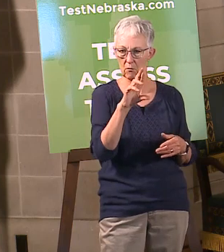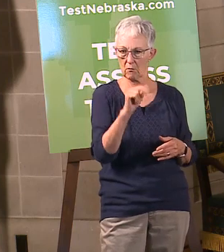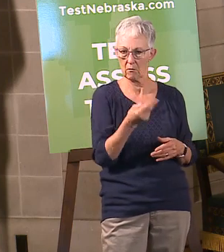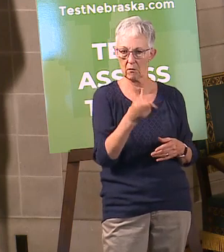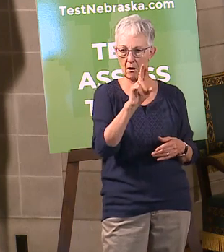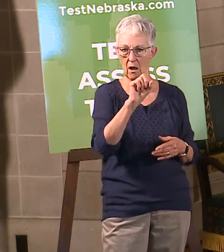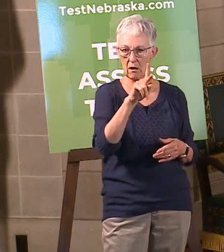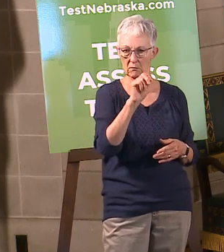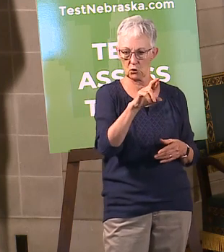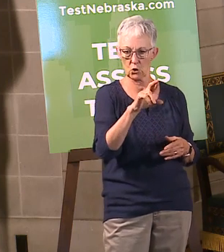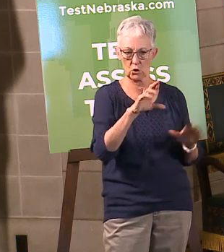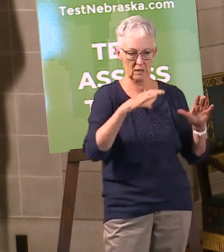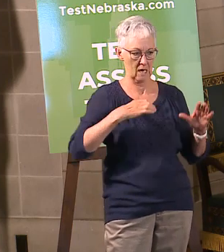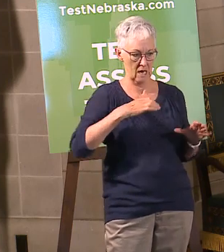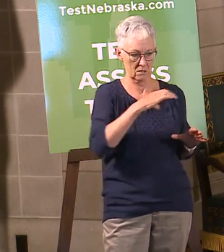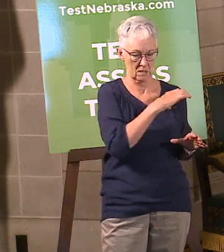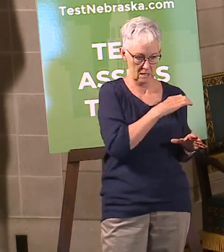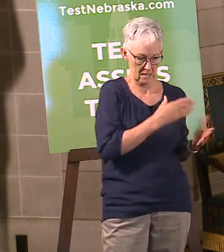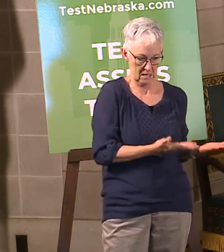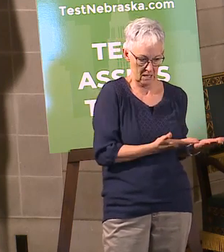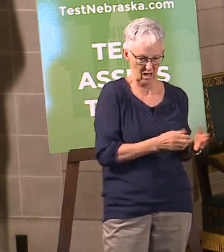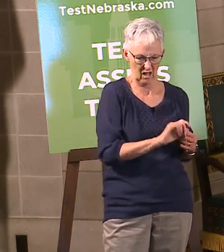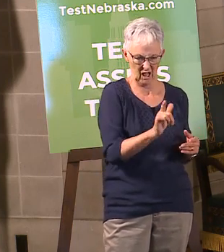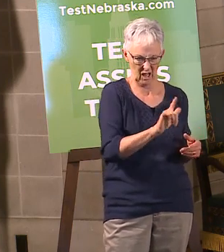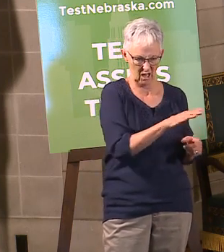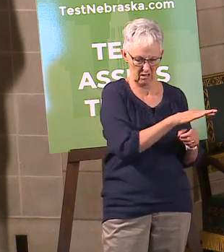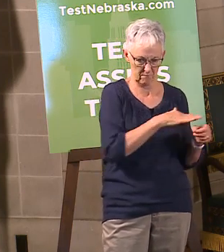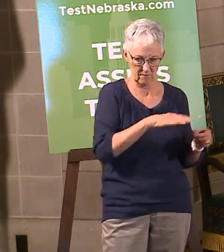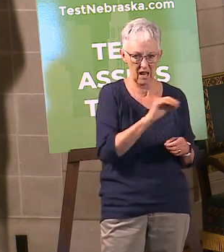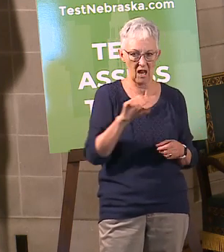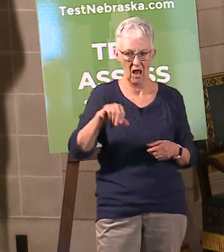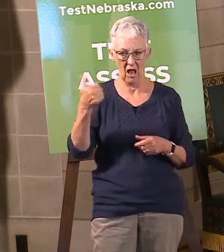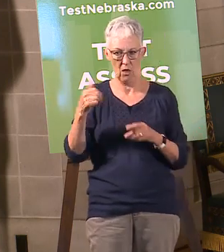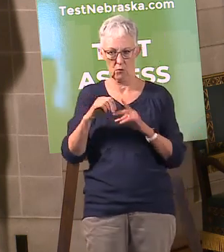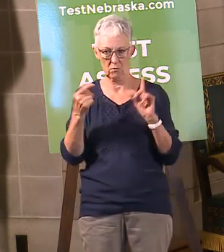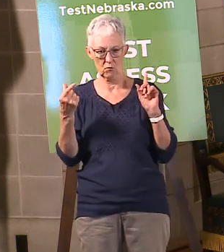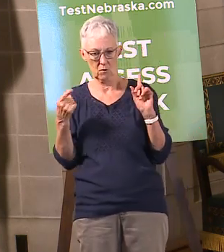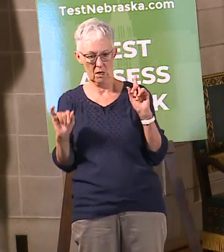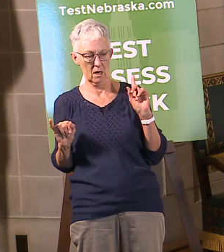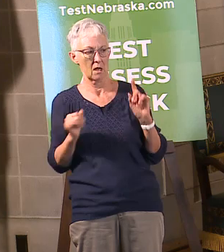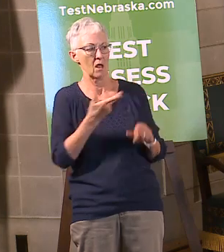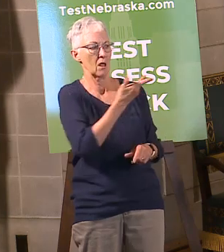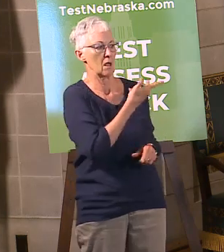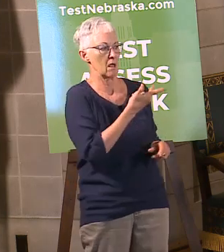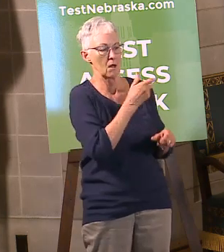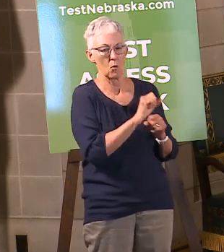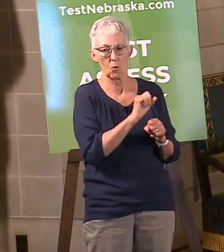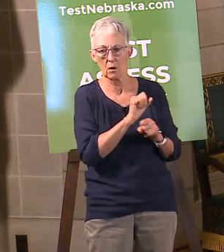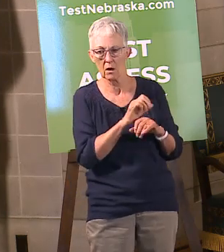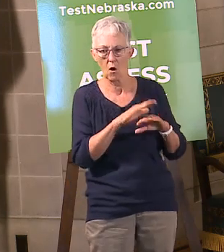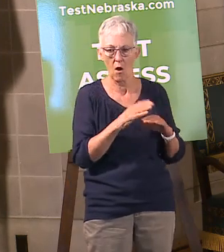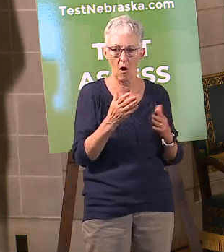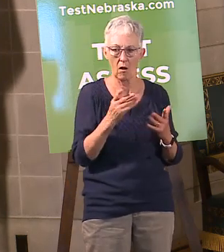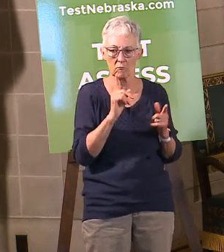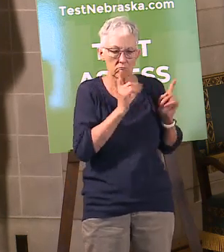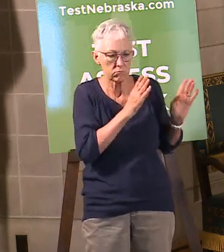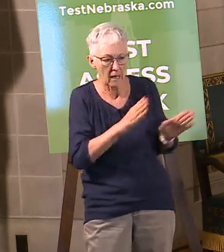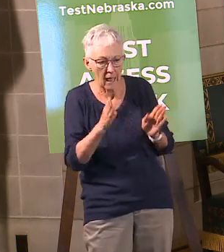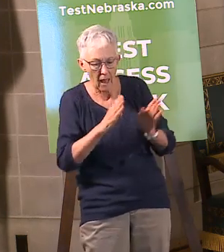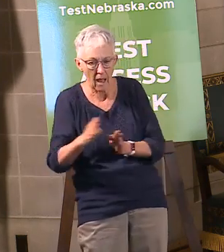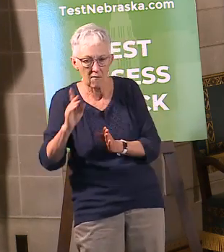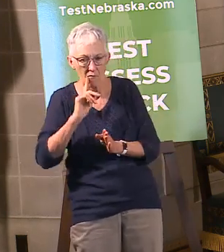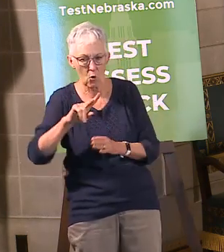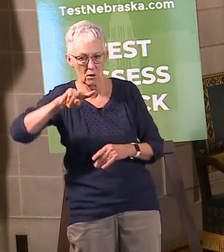headquartered here in Lincoln, and the Overland Trails Council, headquartered in Grand Island. And the 3 of us are working on some plans for